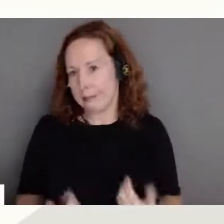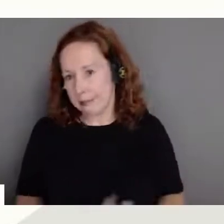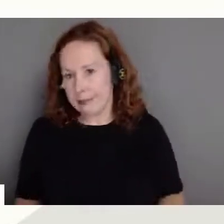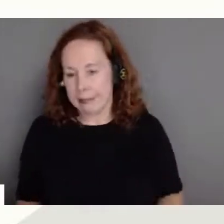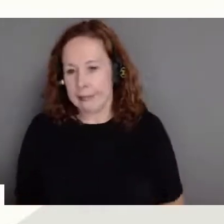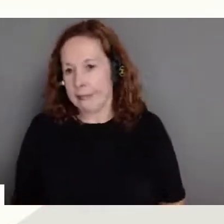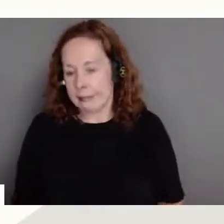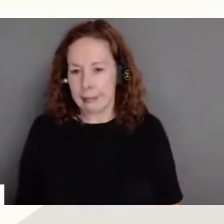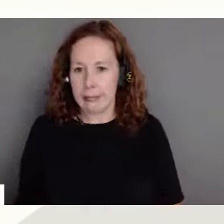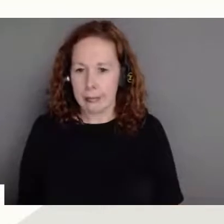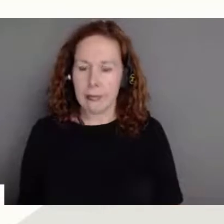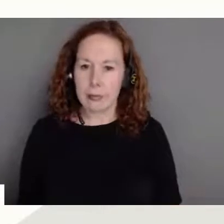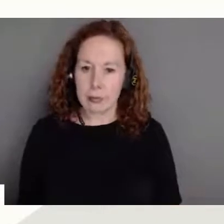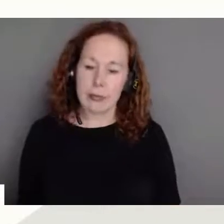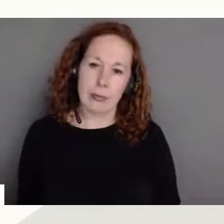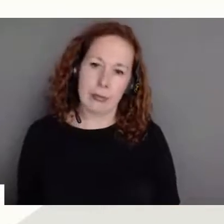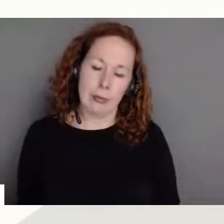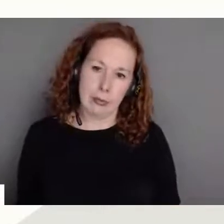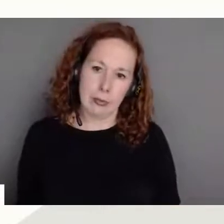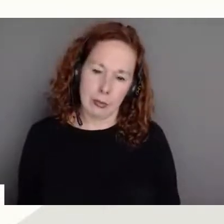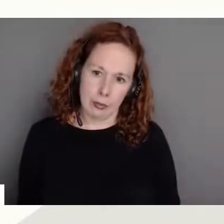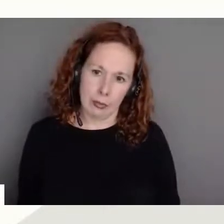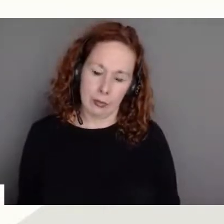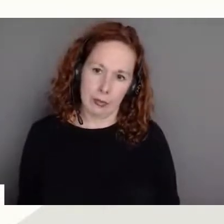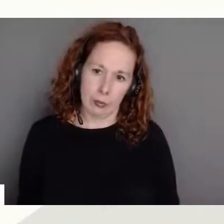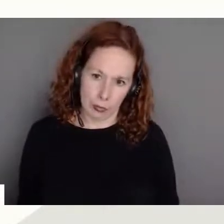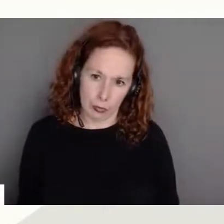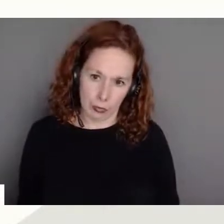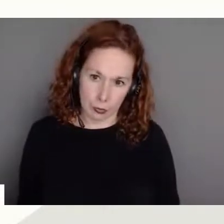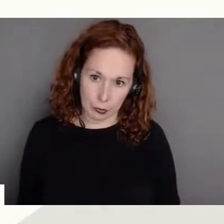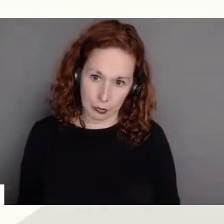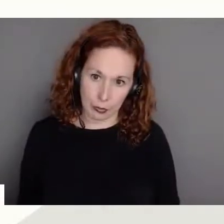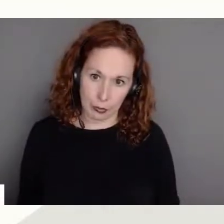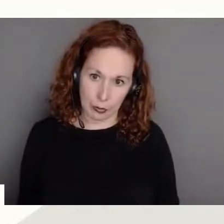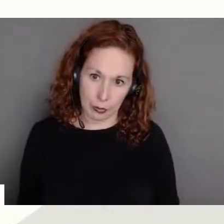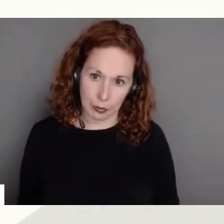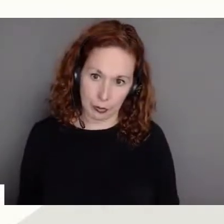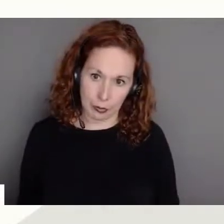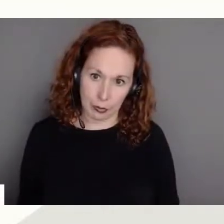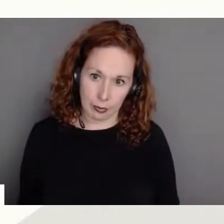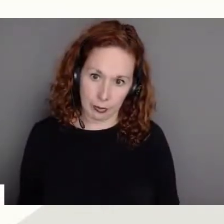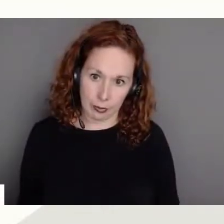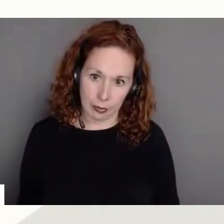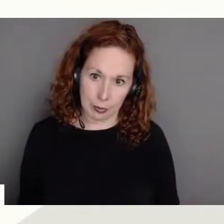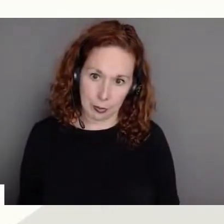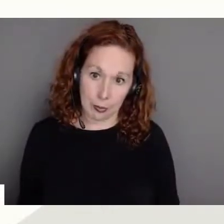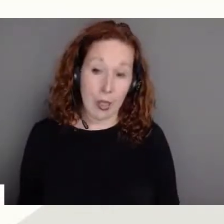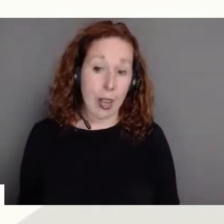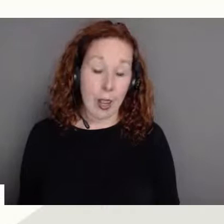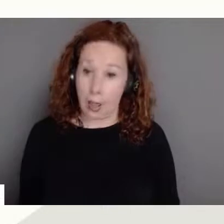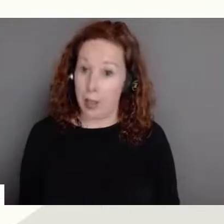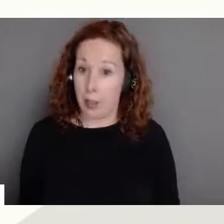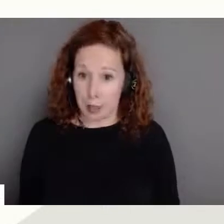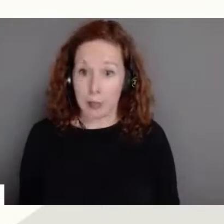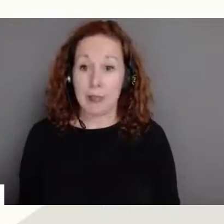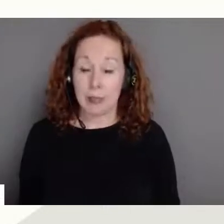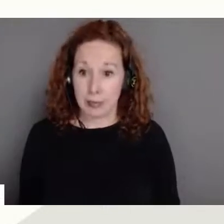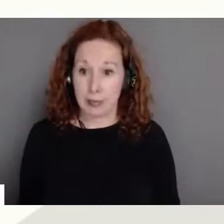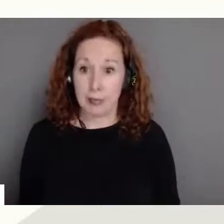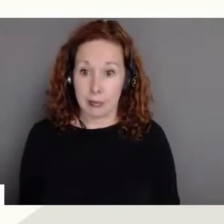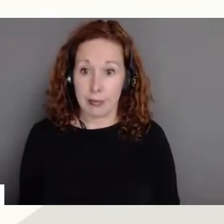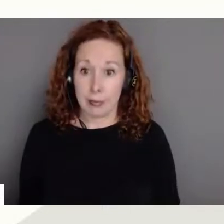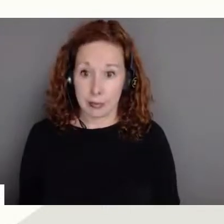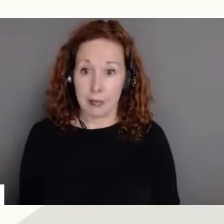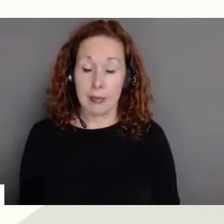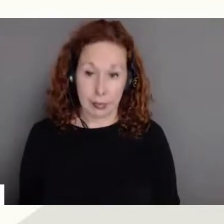source. Right, right. So in that respect, that interpreter could have listened to some of the songs ahead of time and or got the set list, maybe if they